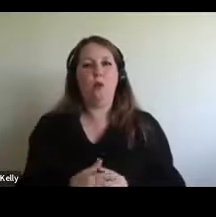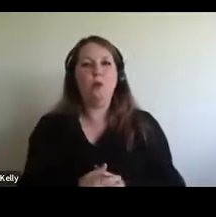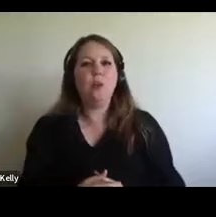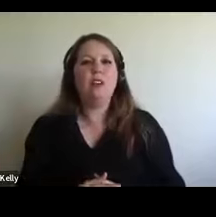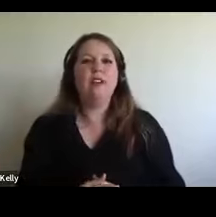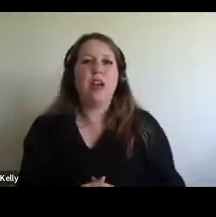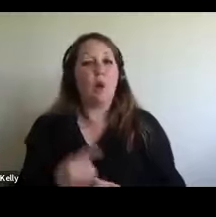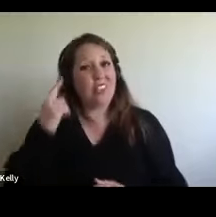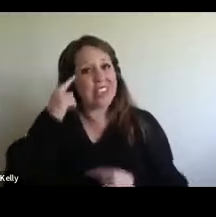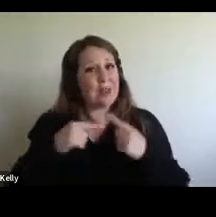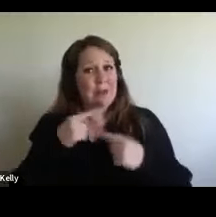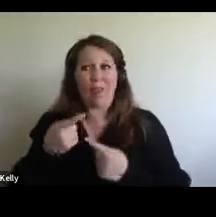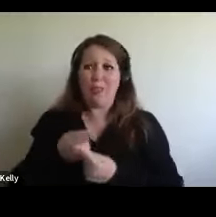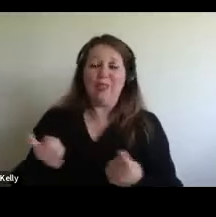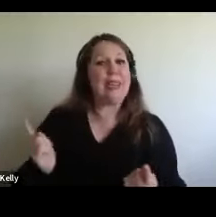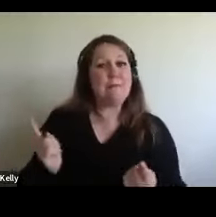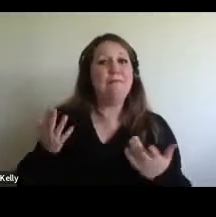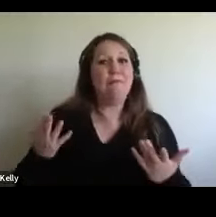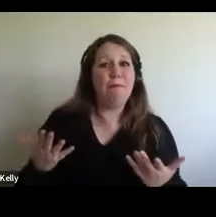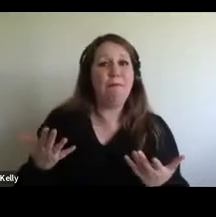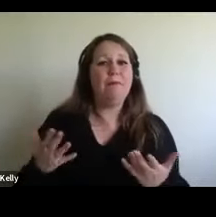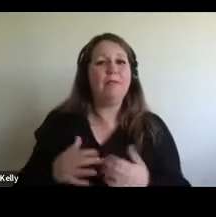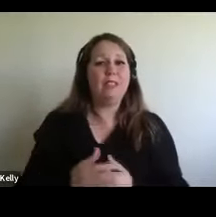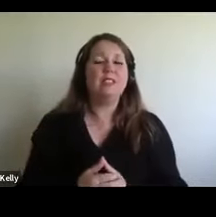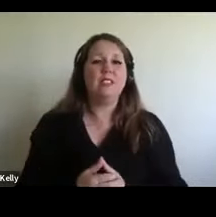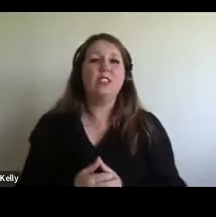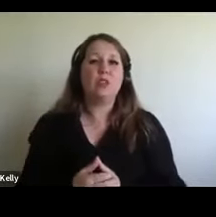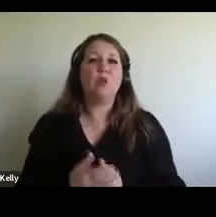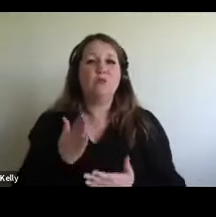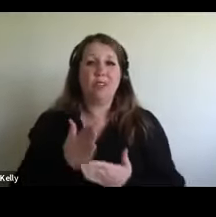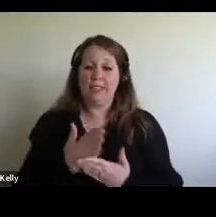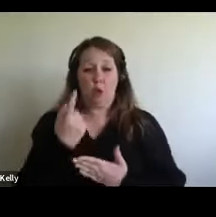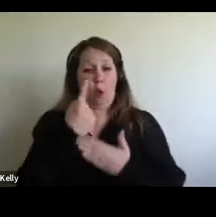because of lack of accessibility. So,